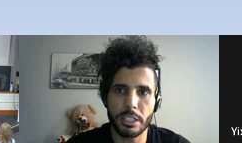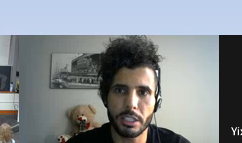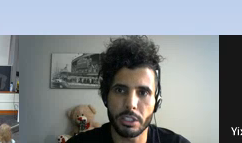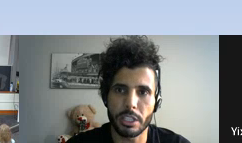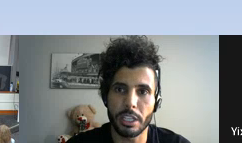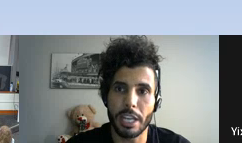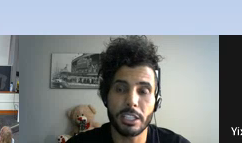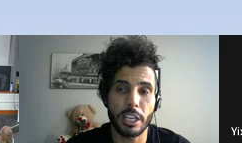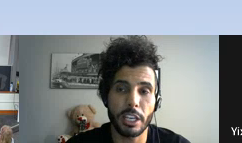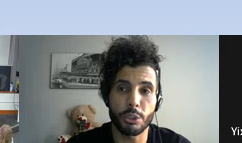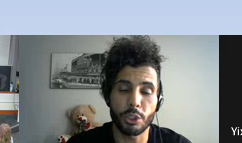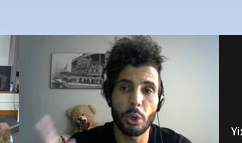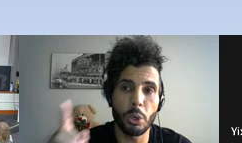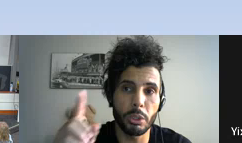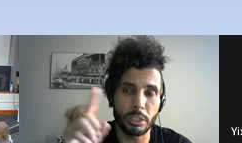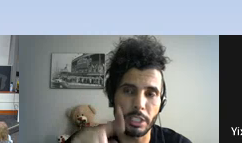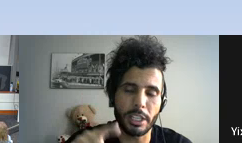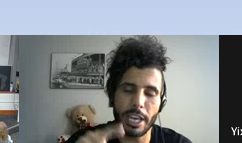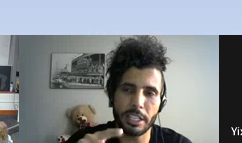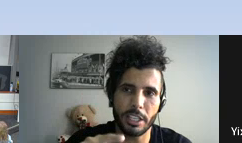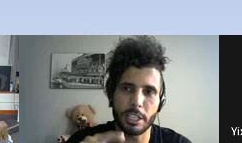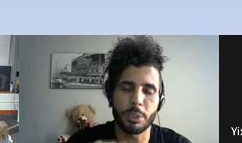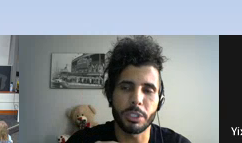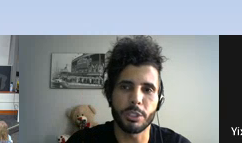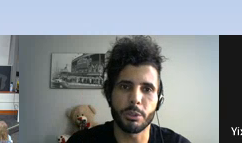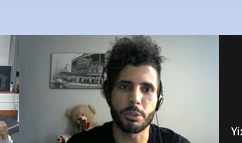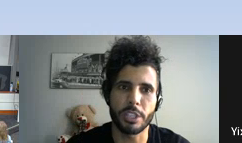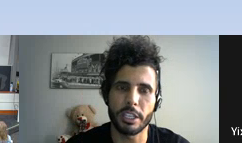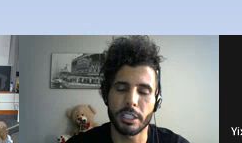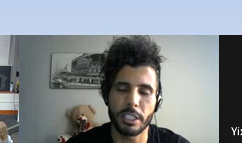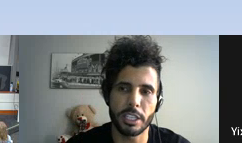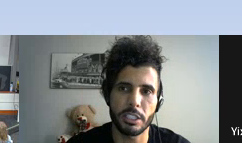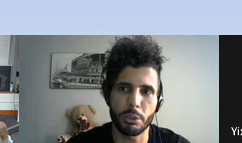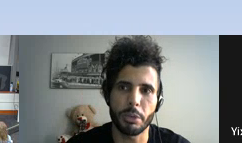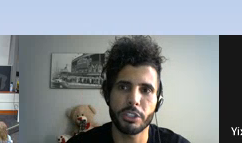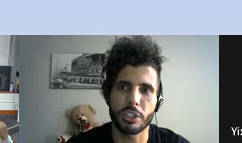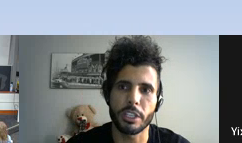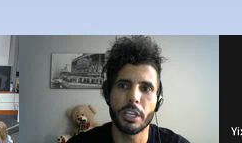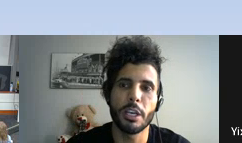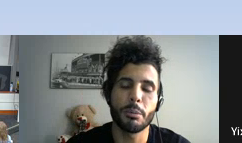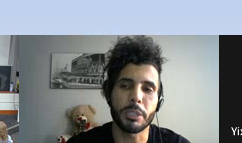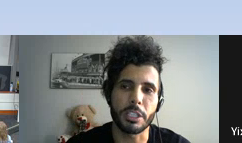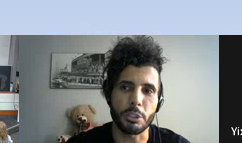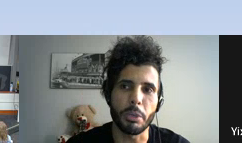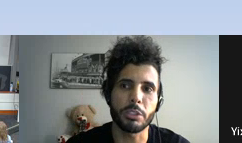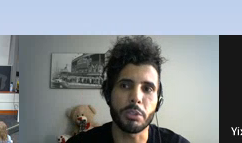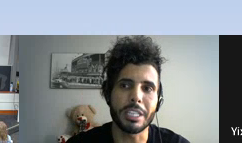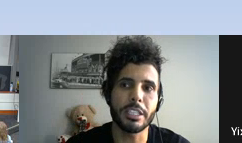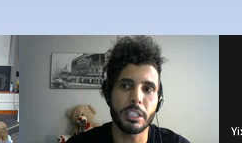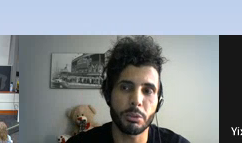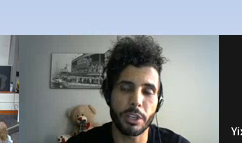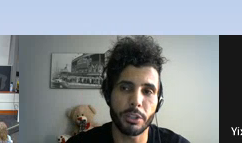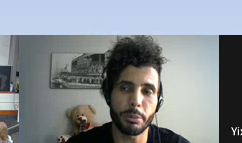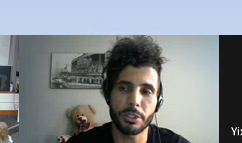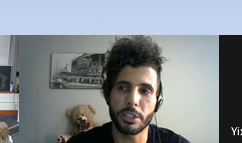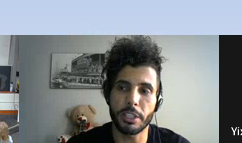There is the last sign. You should hold the last sign when you sign a yes/no question, because you want to indicate to the other person that,